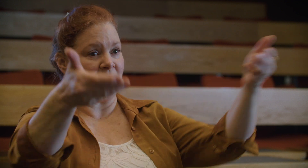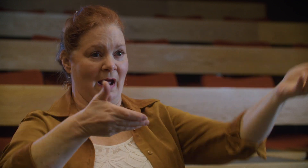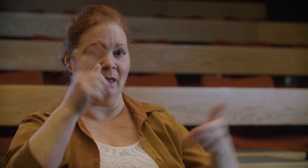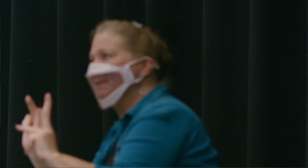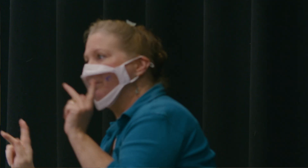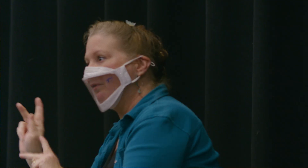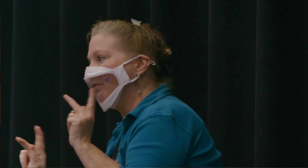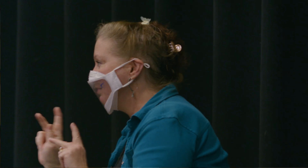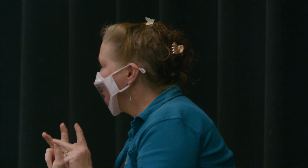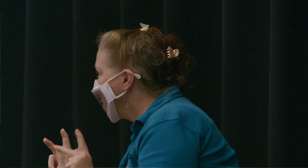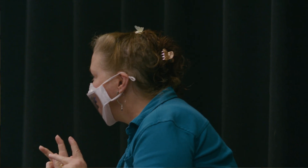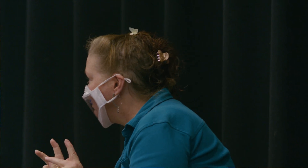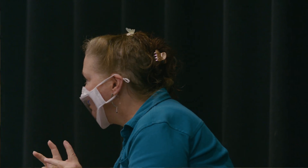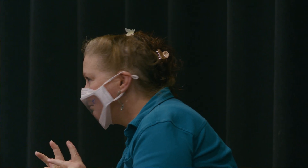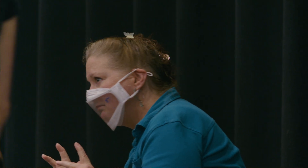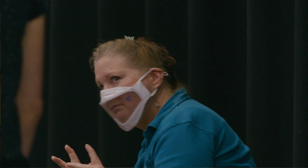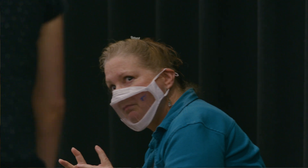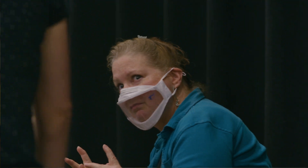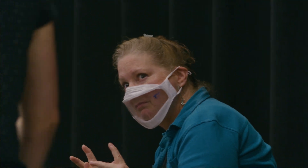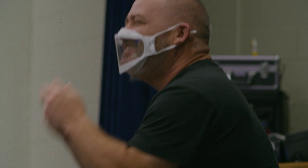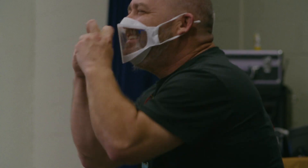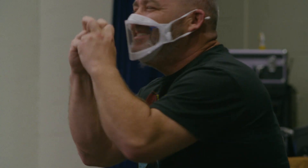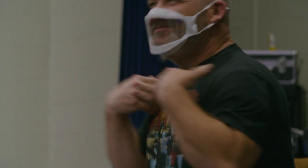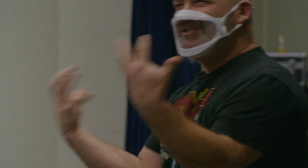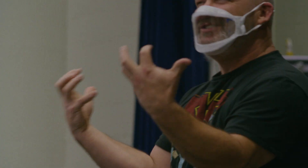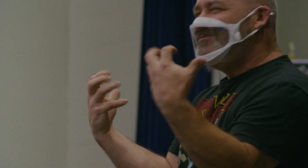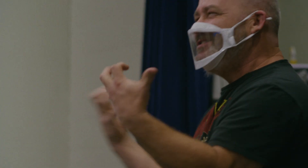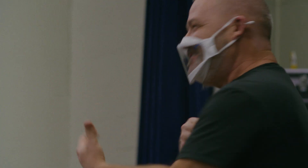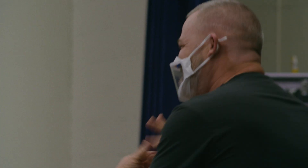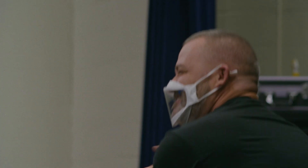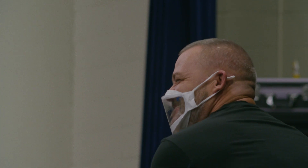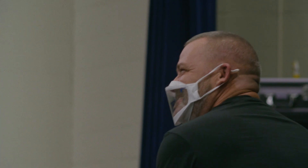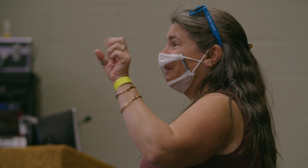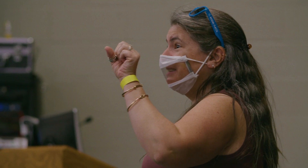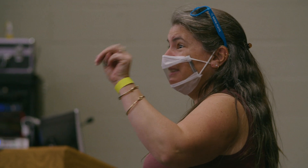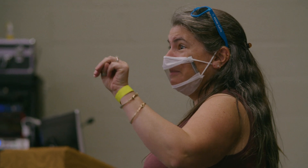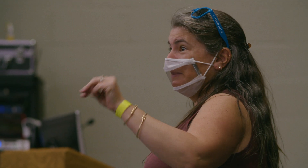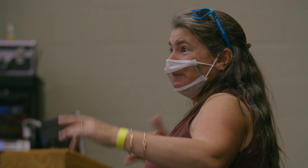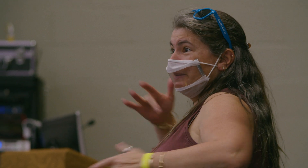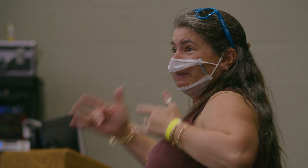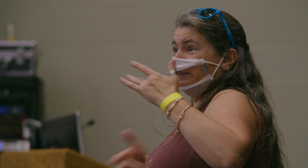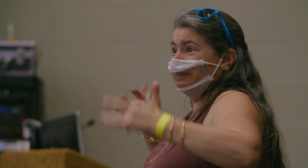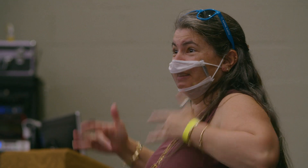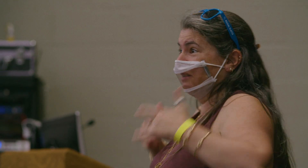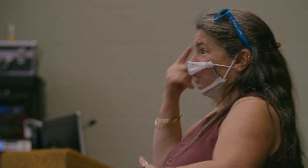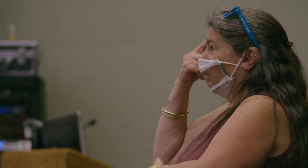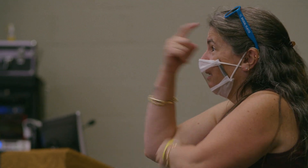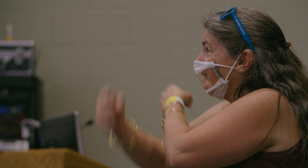where we can invite the deaf community to come and just share their stories. And we invite the students at the same time to come up and share